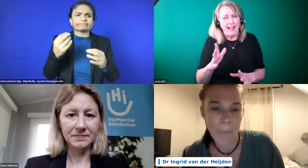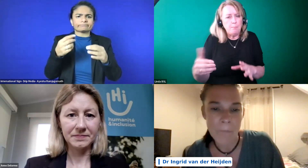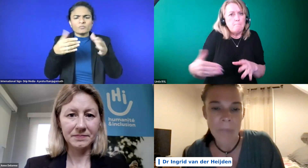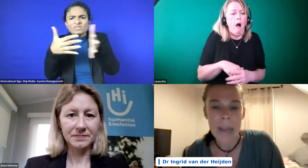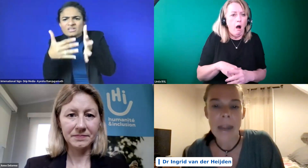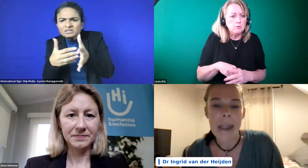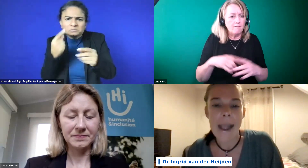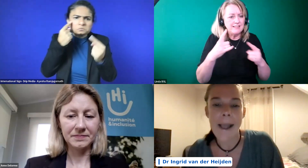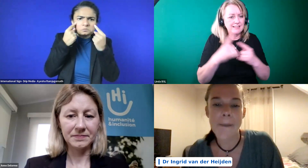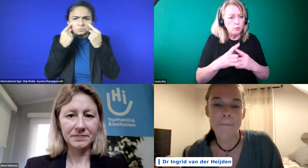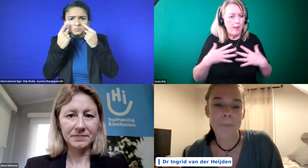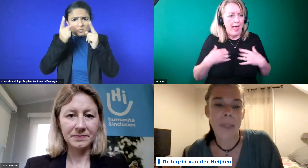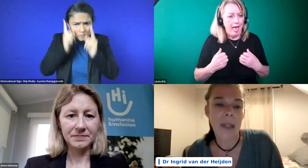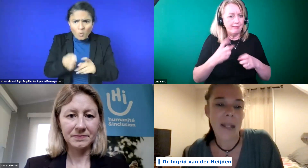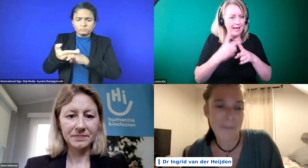care.